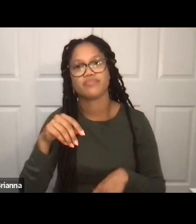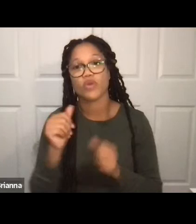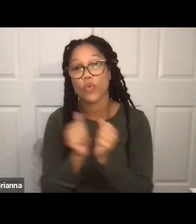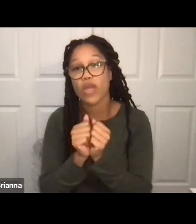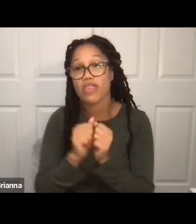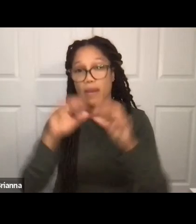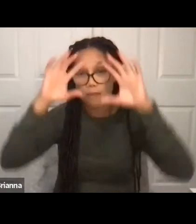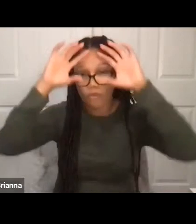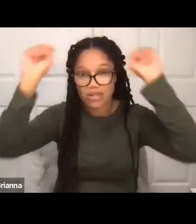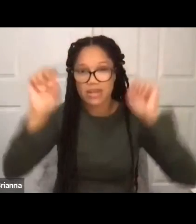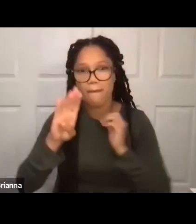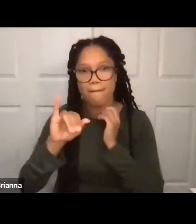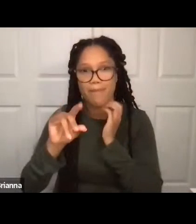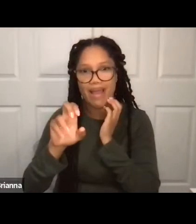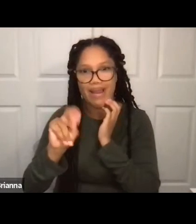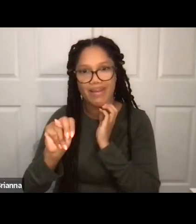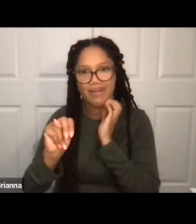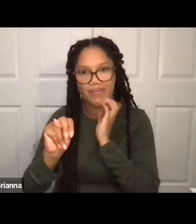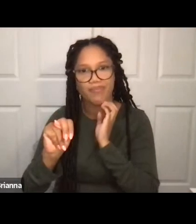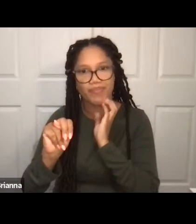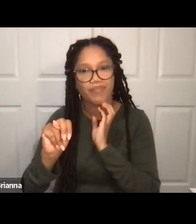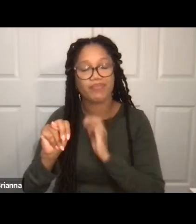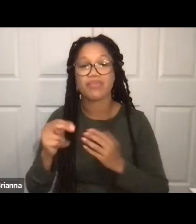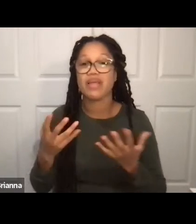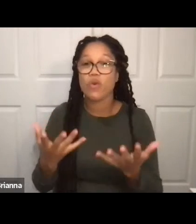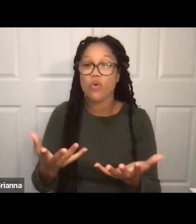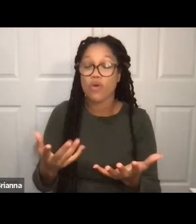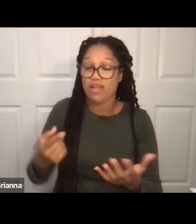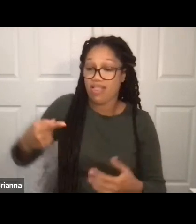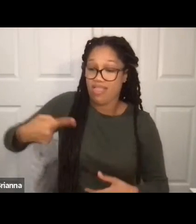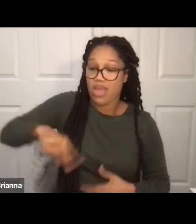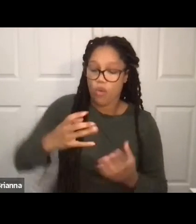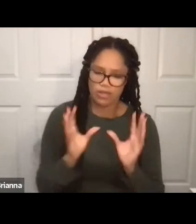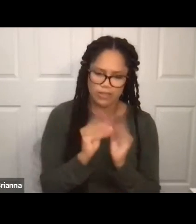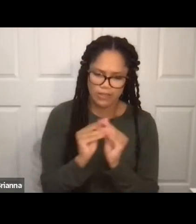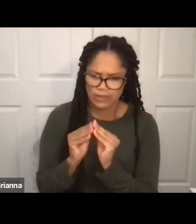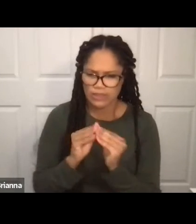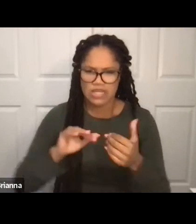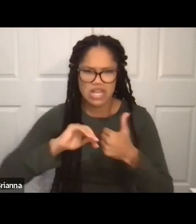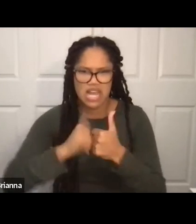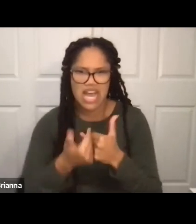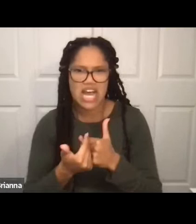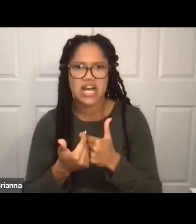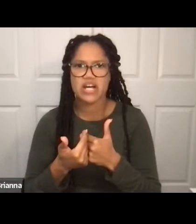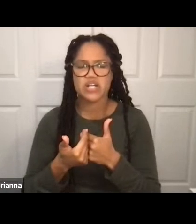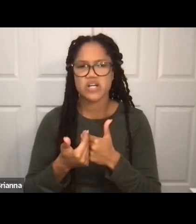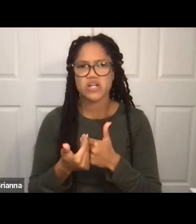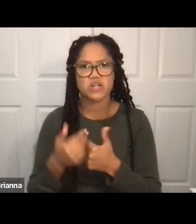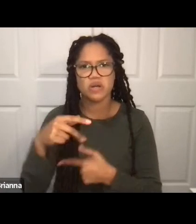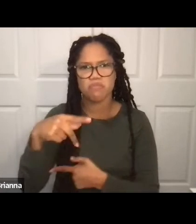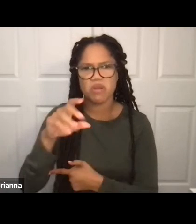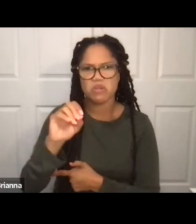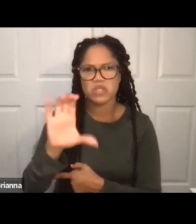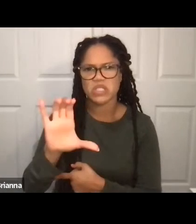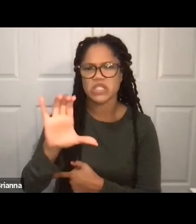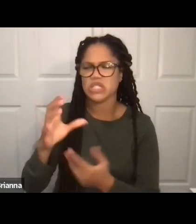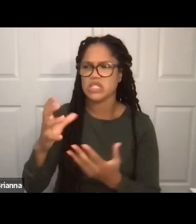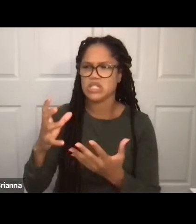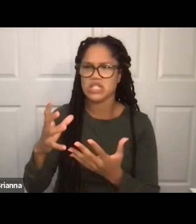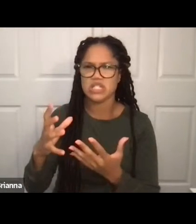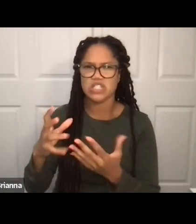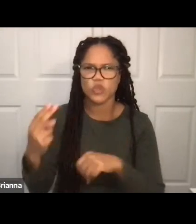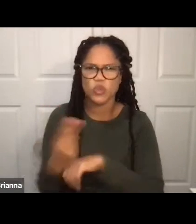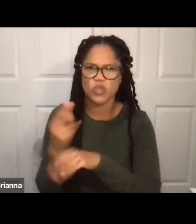how to exploit and extort resources from especially people of color and the working class throughout